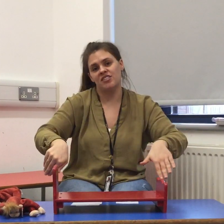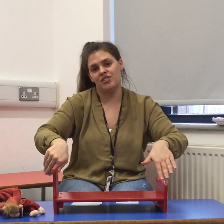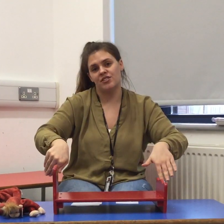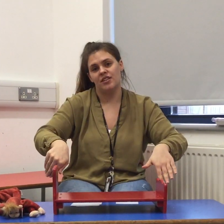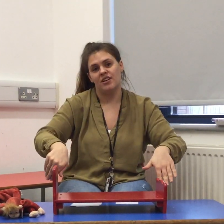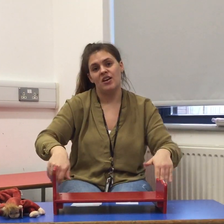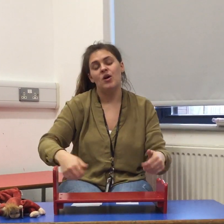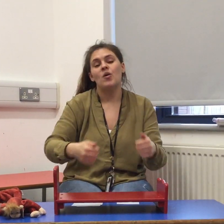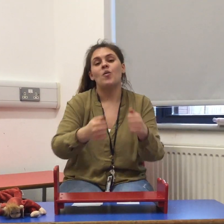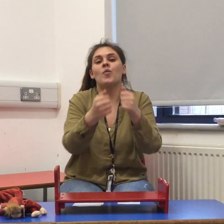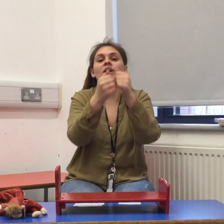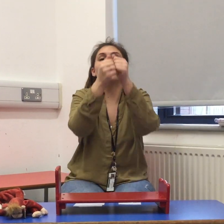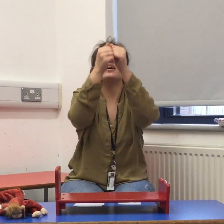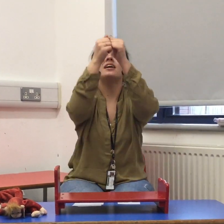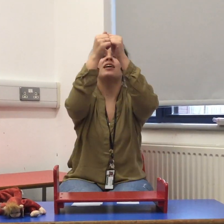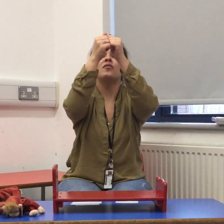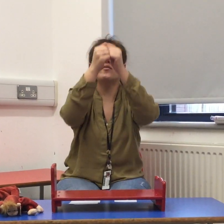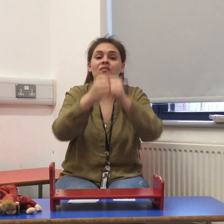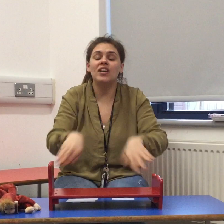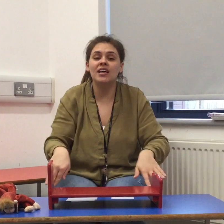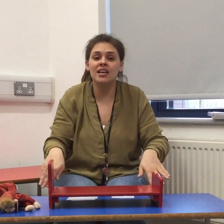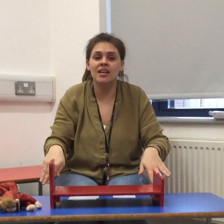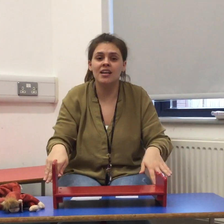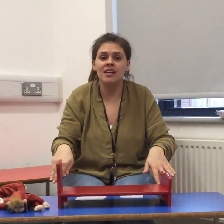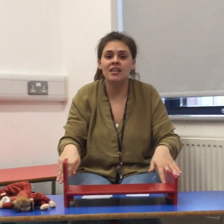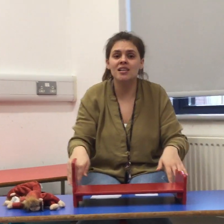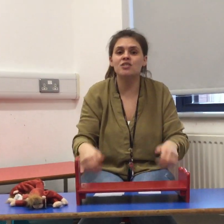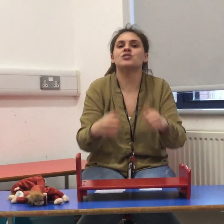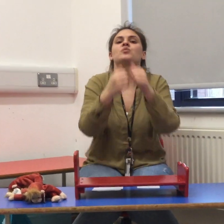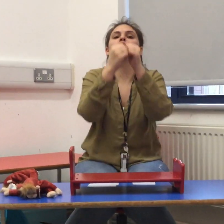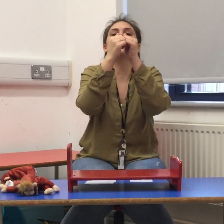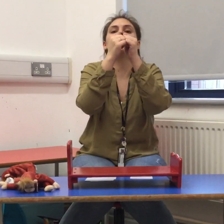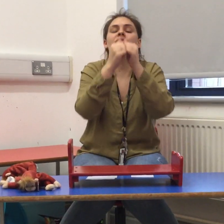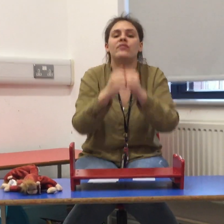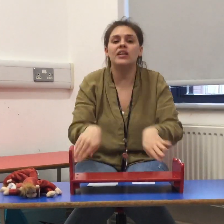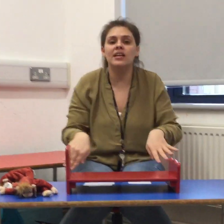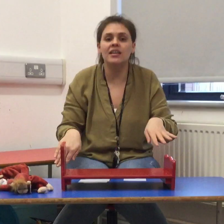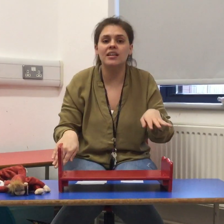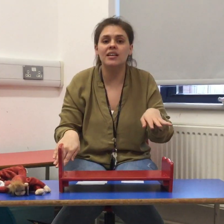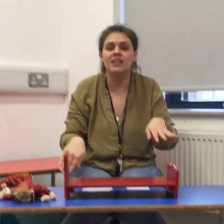finished. We're finished. We're finished.